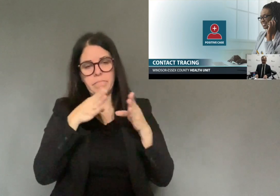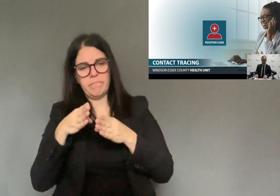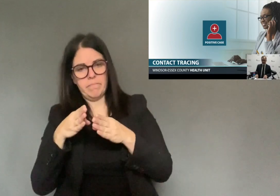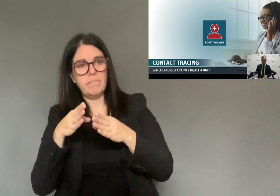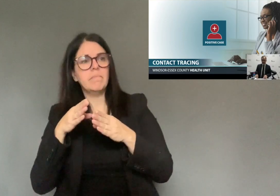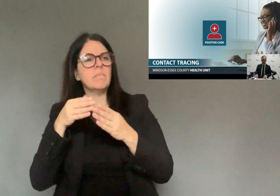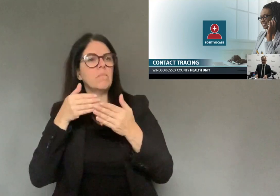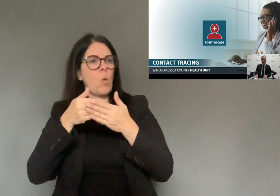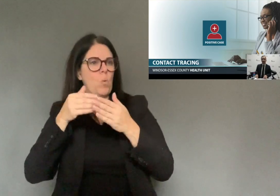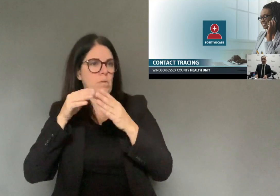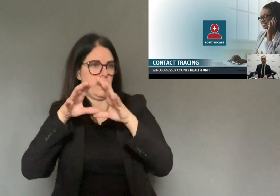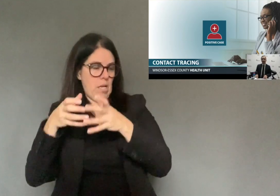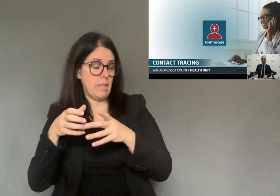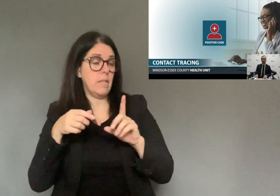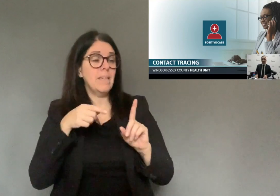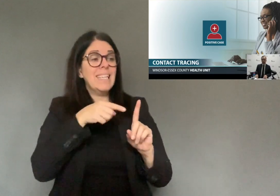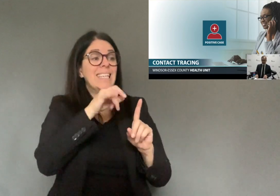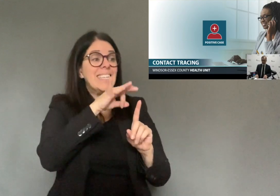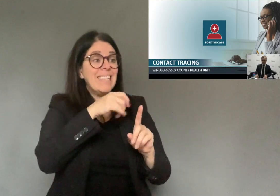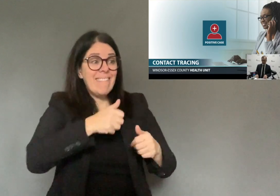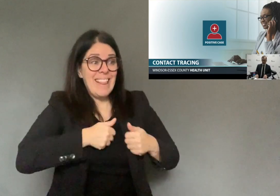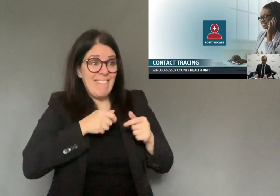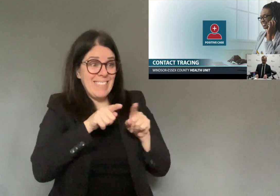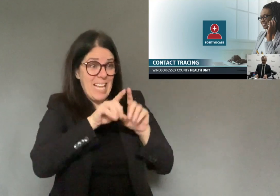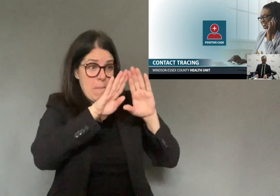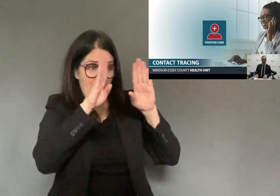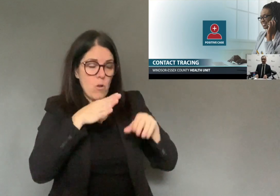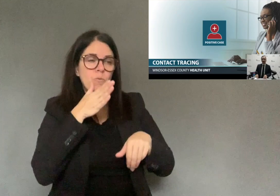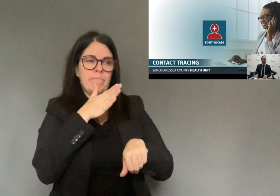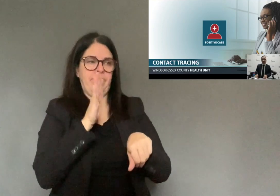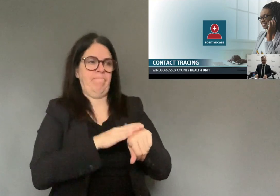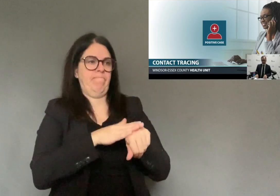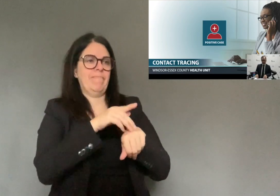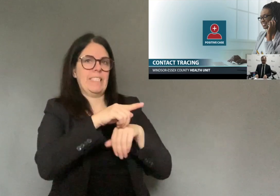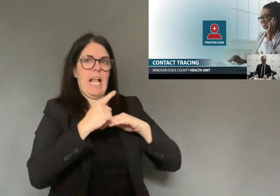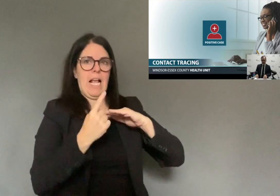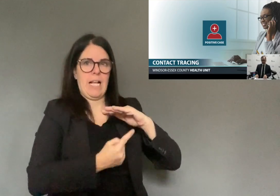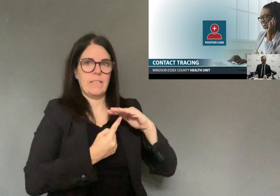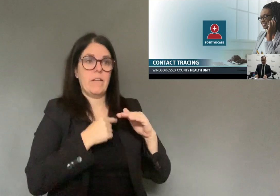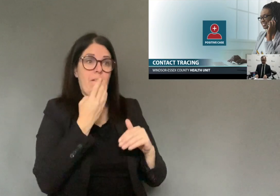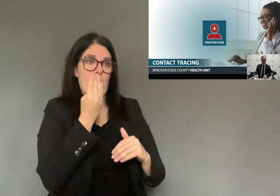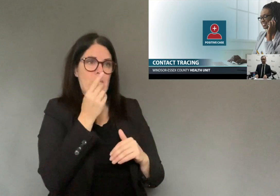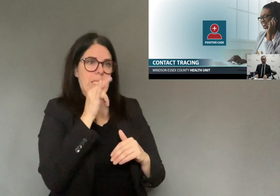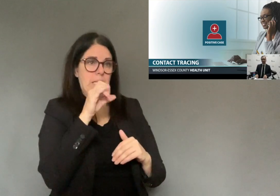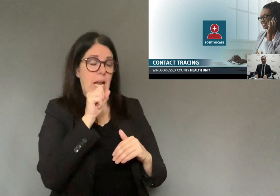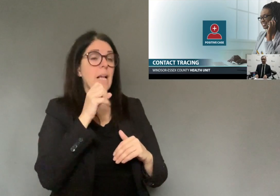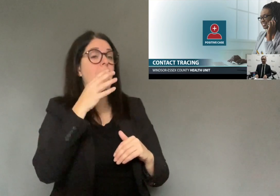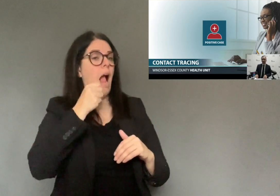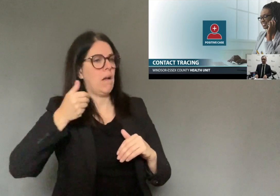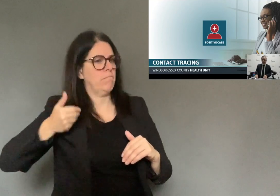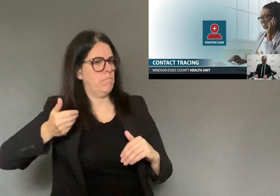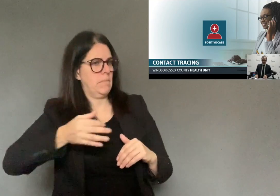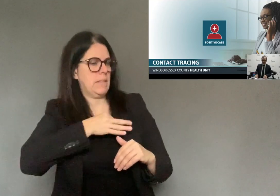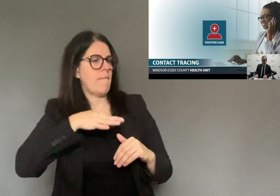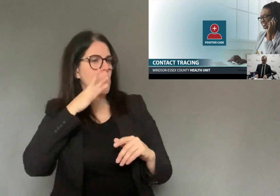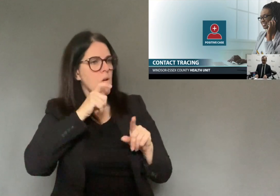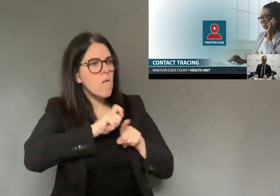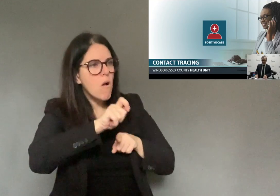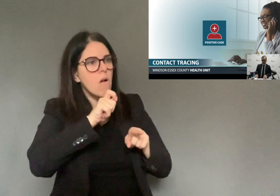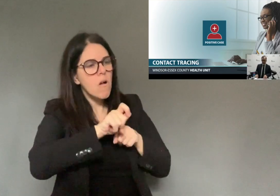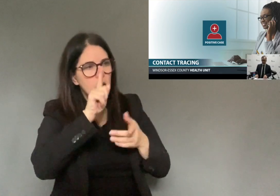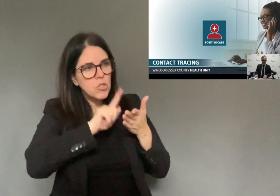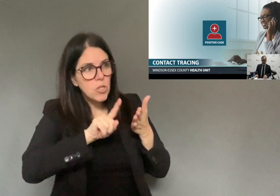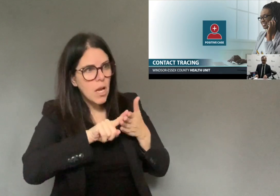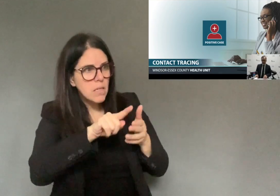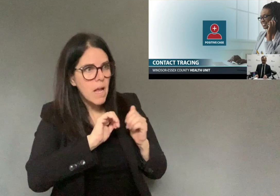stay in self-isolation for 14 days and will conduct regular health checks on them. For those that